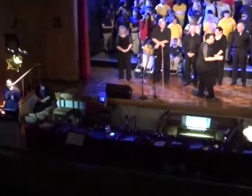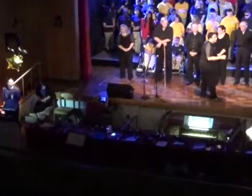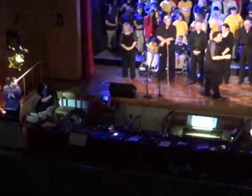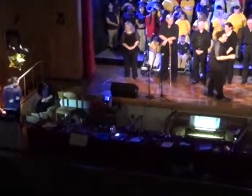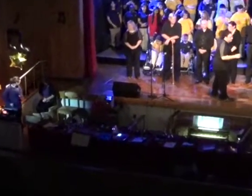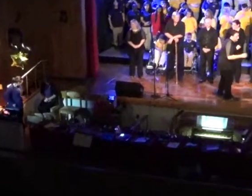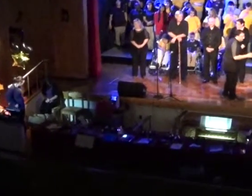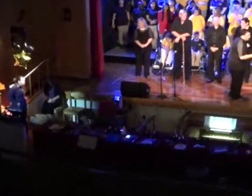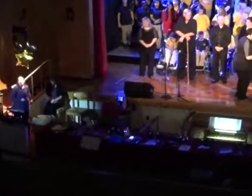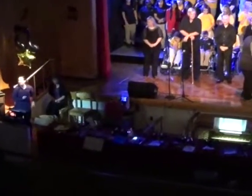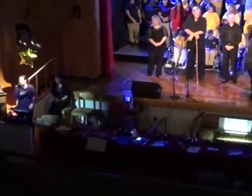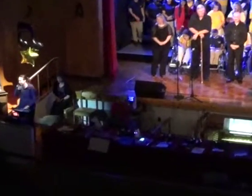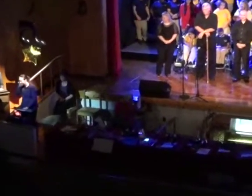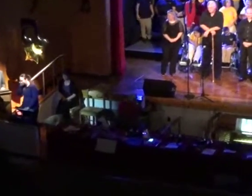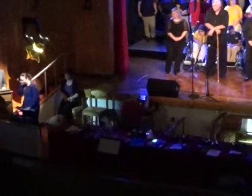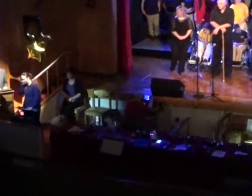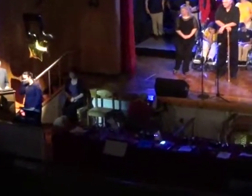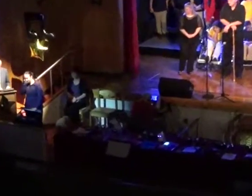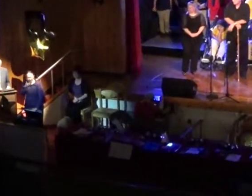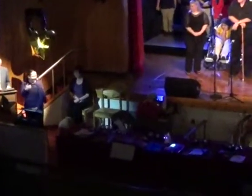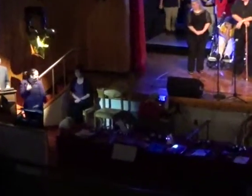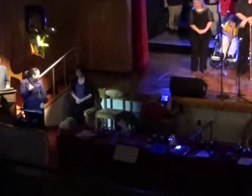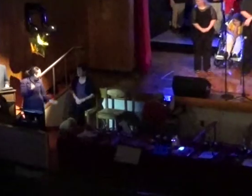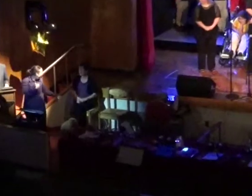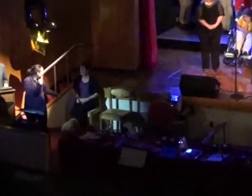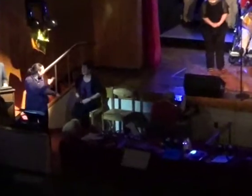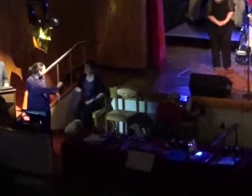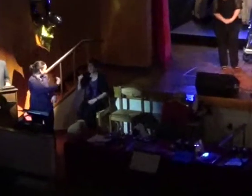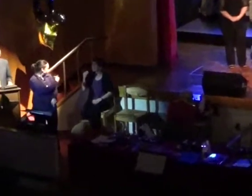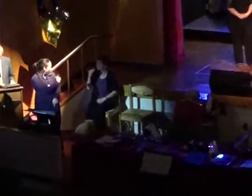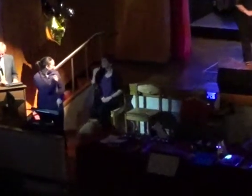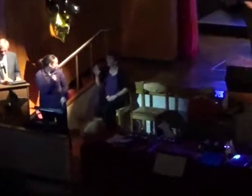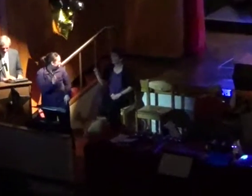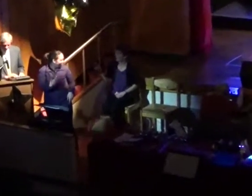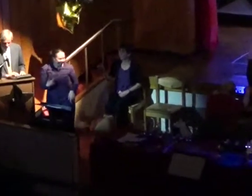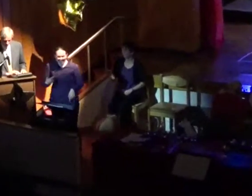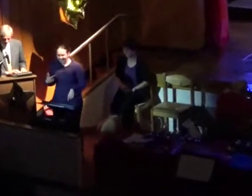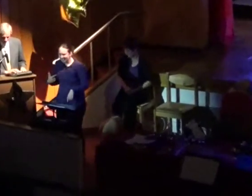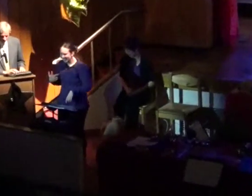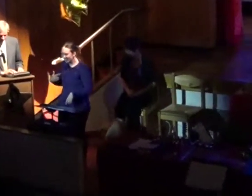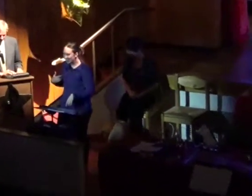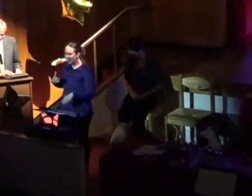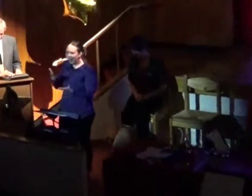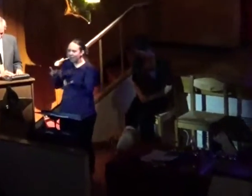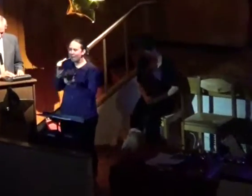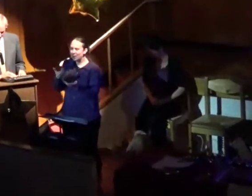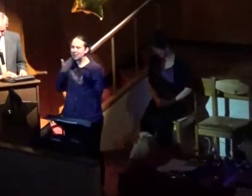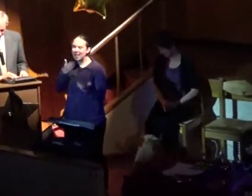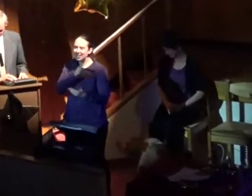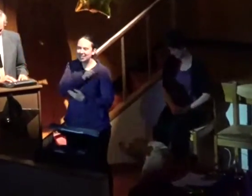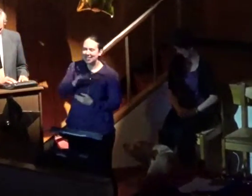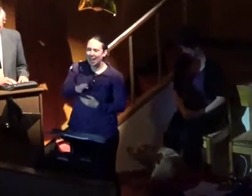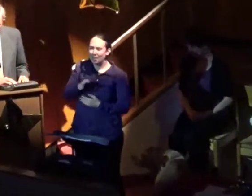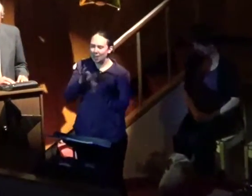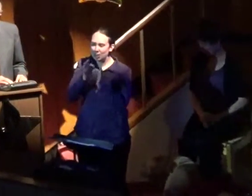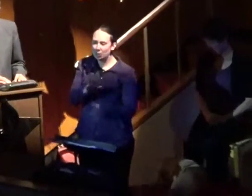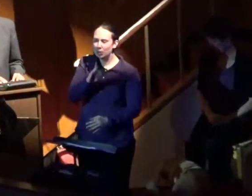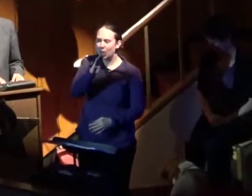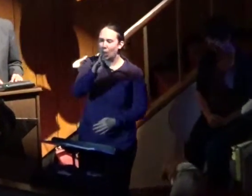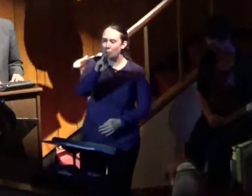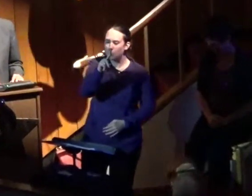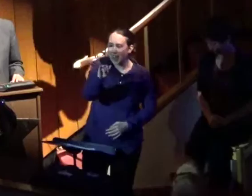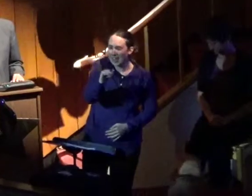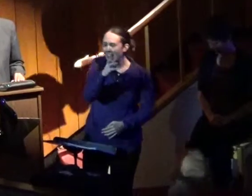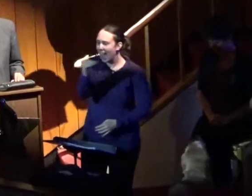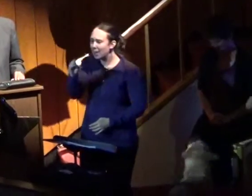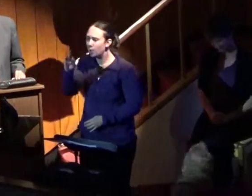It's been amazing just to be here, the chaperones, the other staff, our interpreters, Brandy and Brandy, the